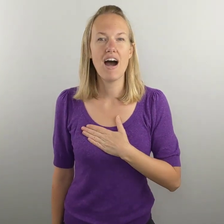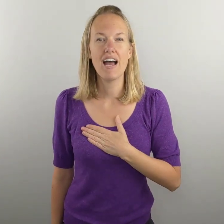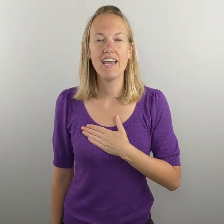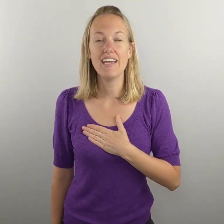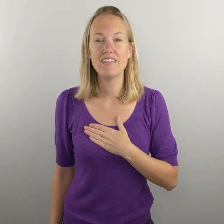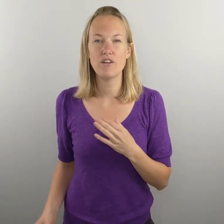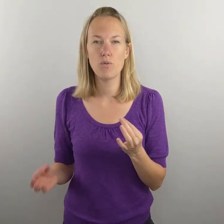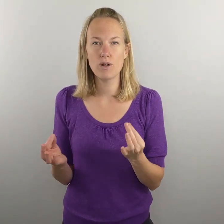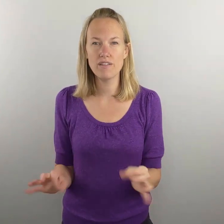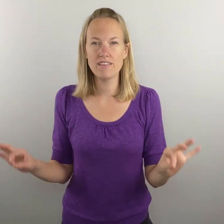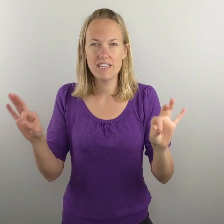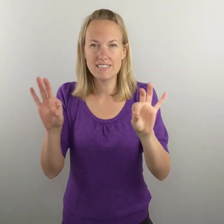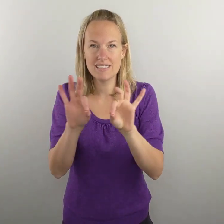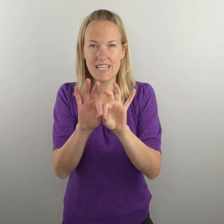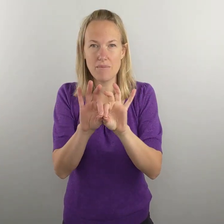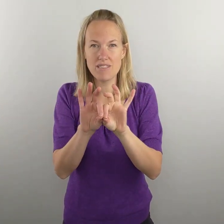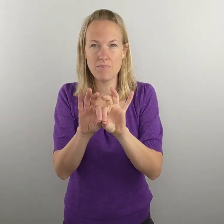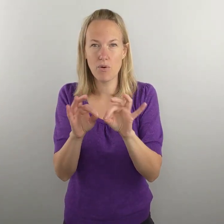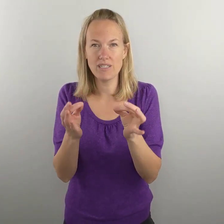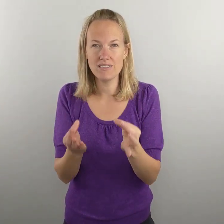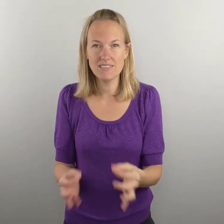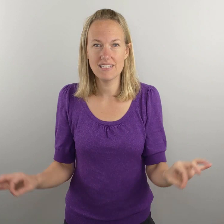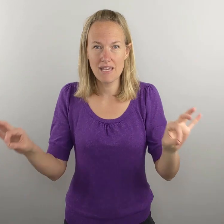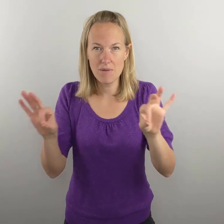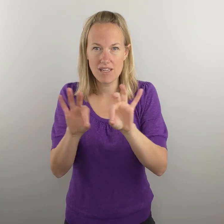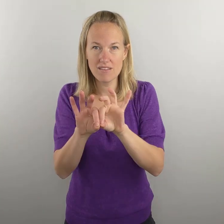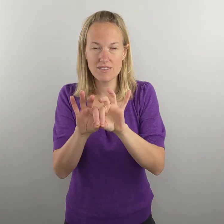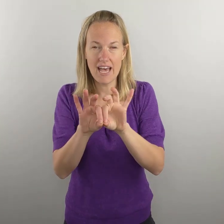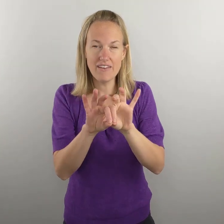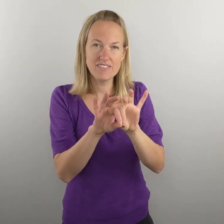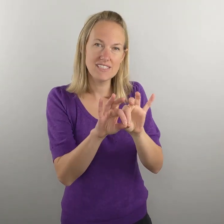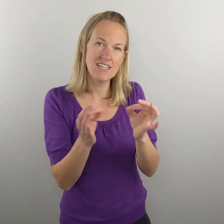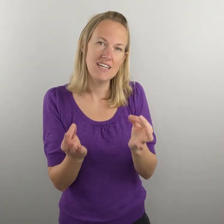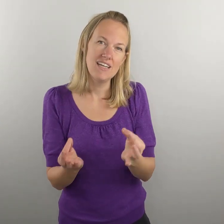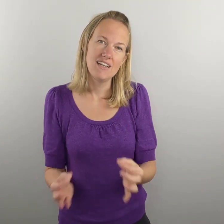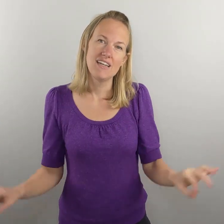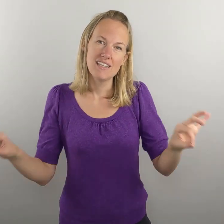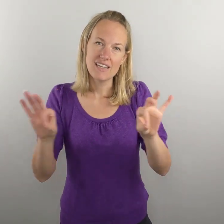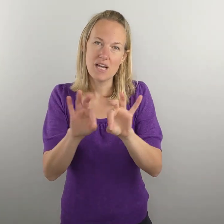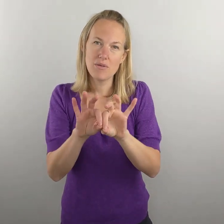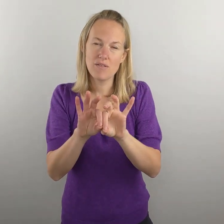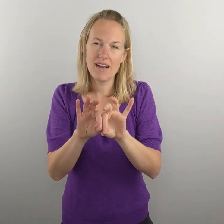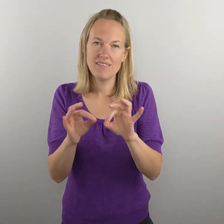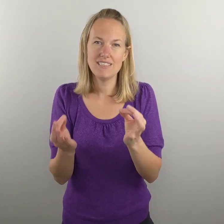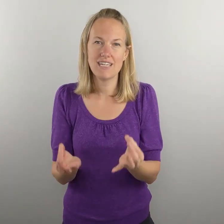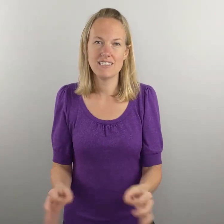my, and then worth, that's the same as importance, okay? Making those Fs, then coming around to touch